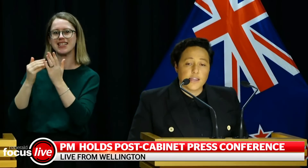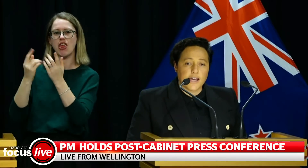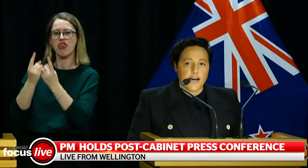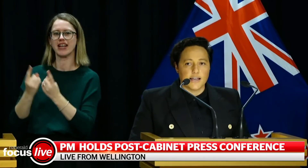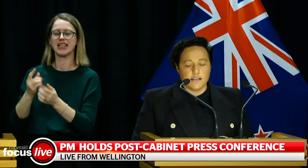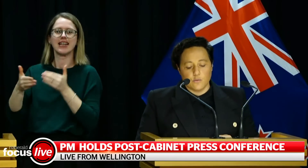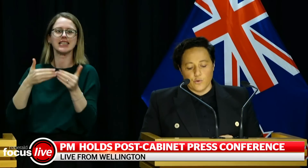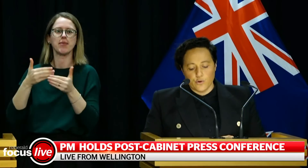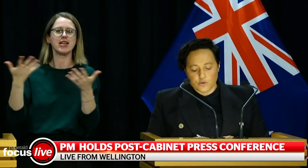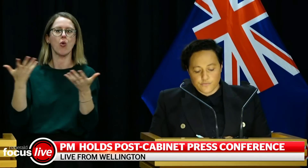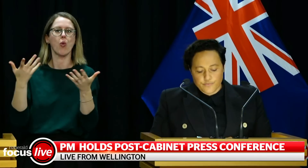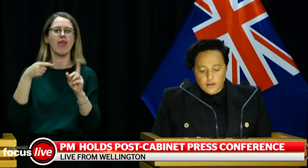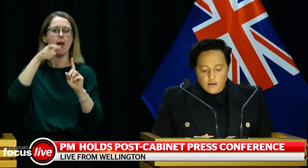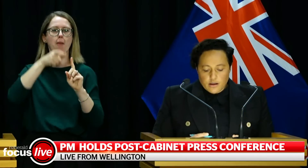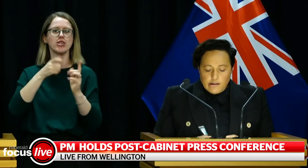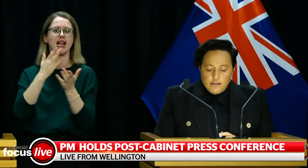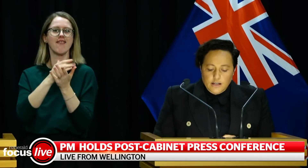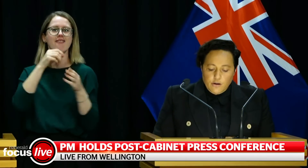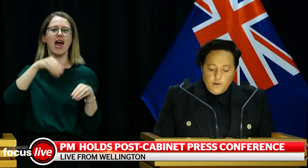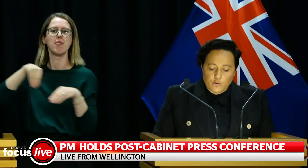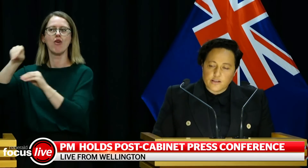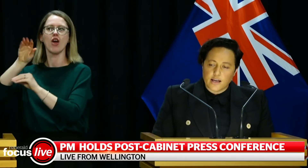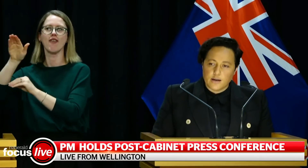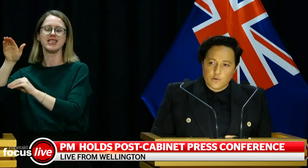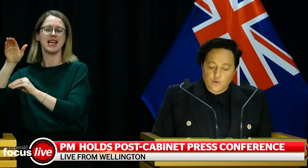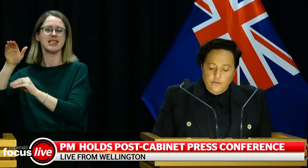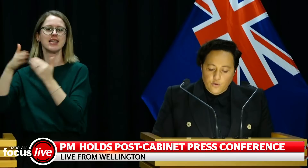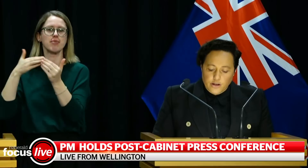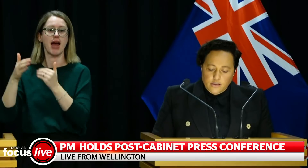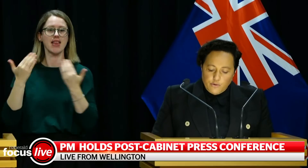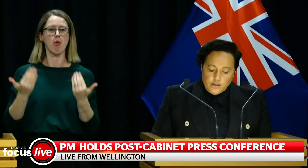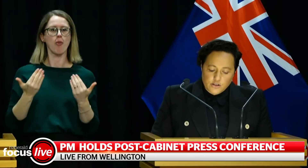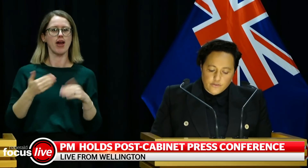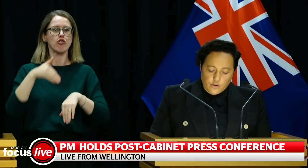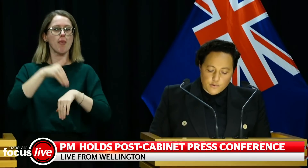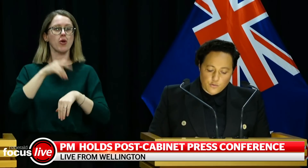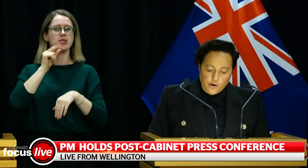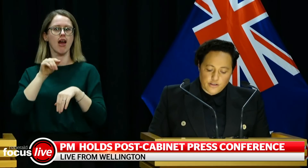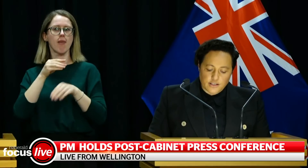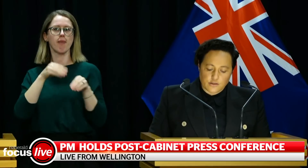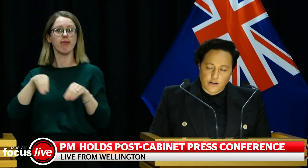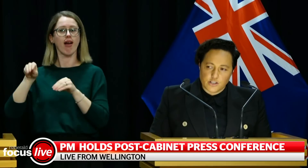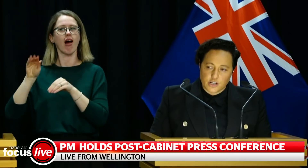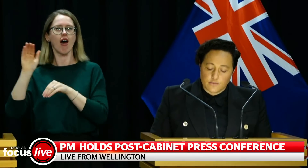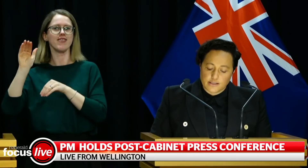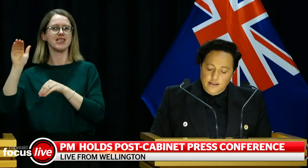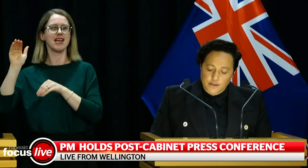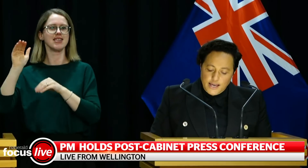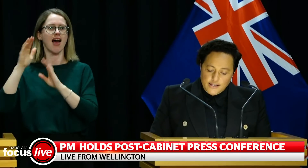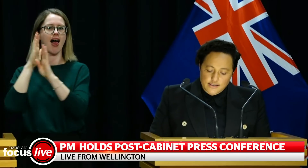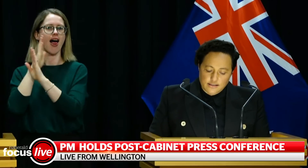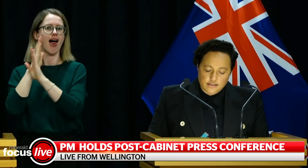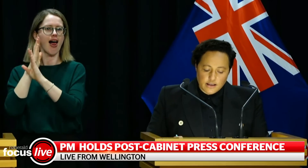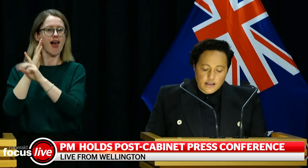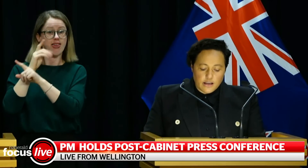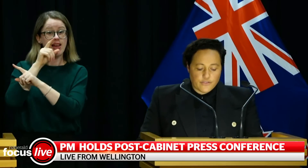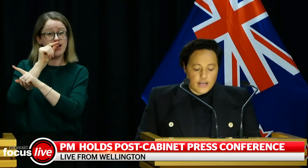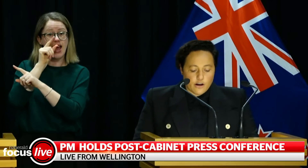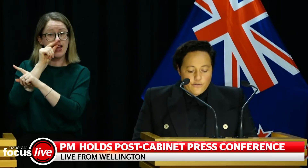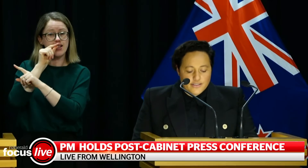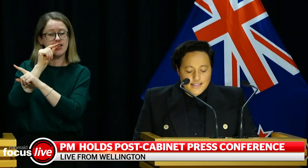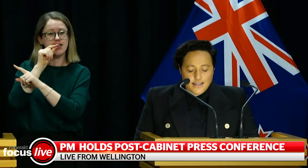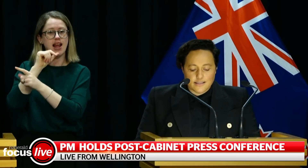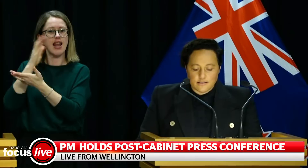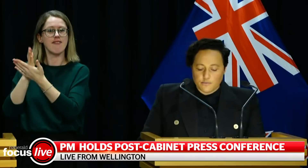matter where they are in the world. Currently, criminals are able to avoid the reach of the criminal proceeds regime in some cases if